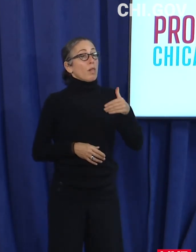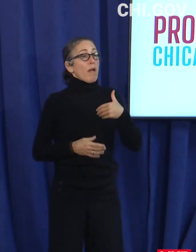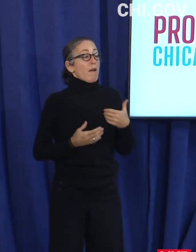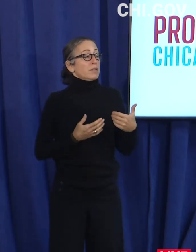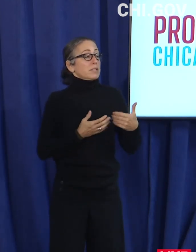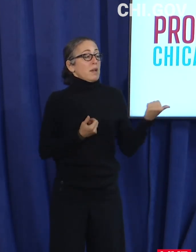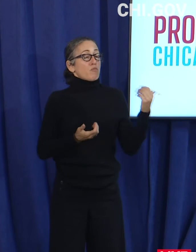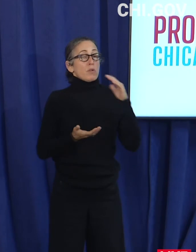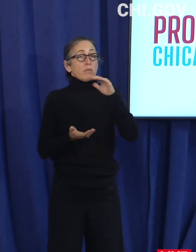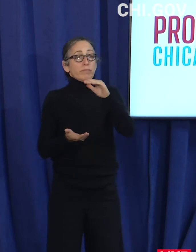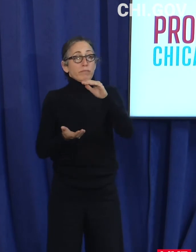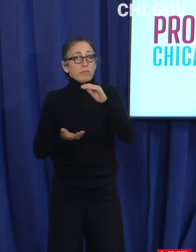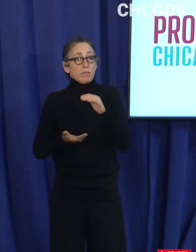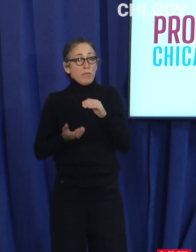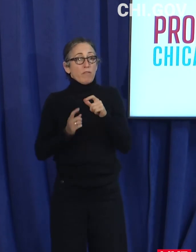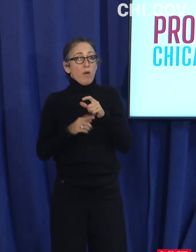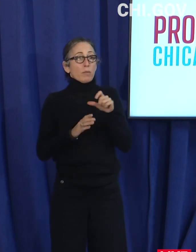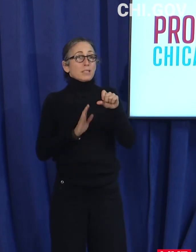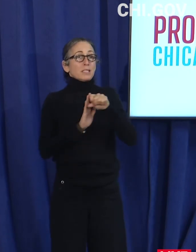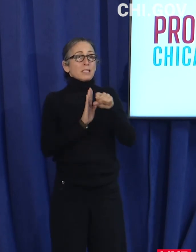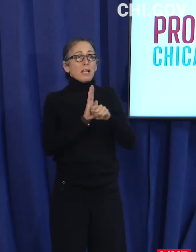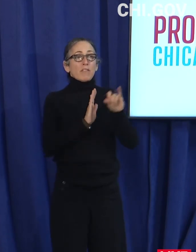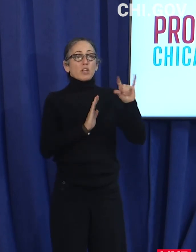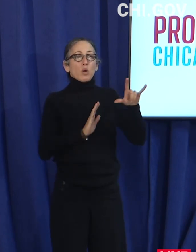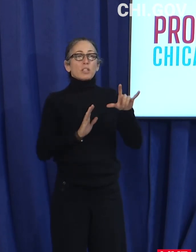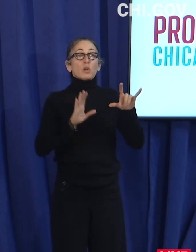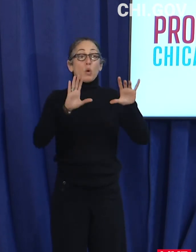separately from the state of Illinois. And that is